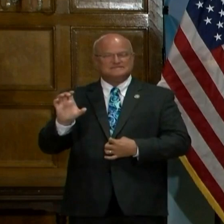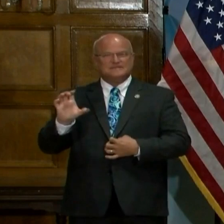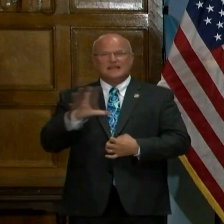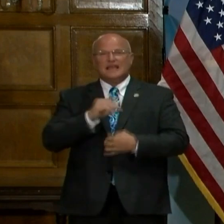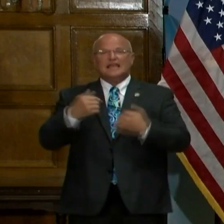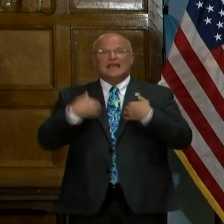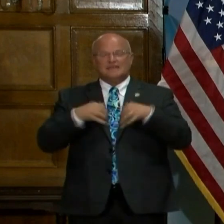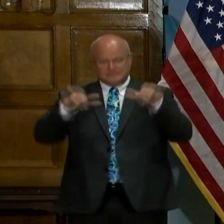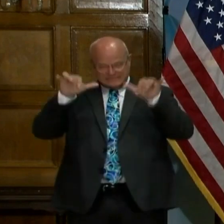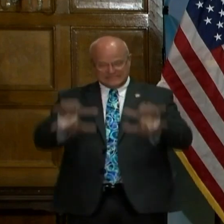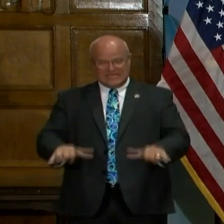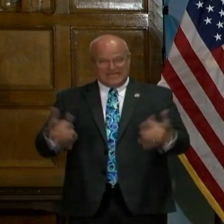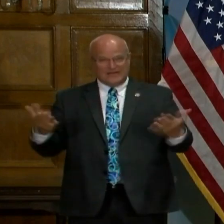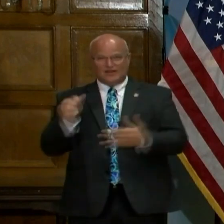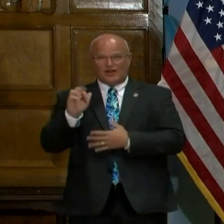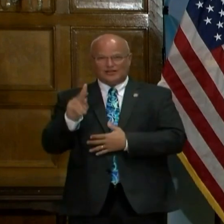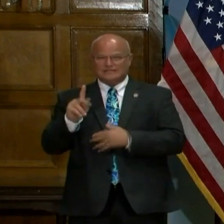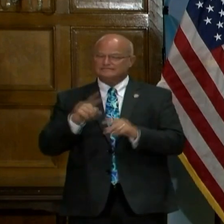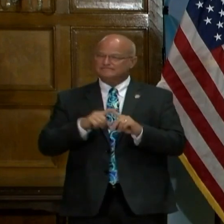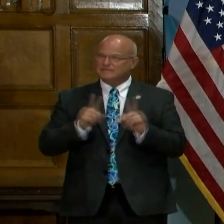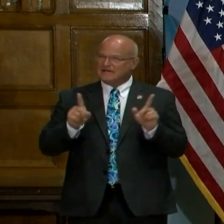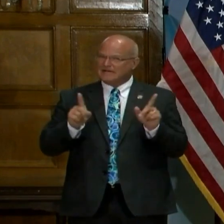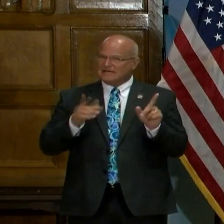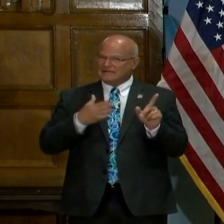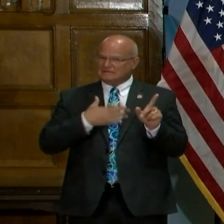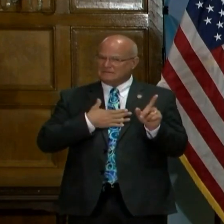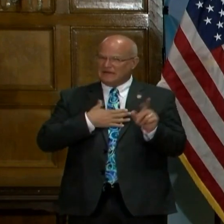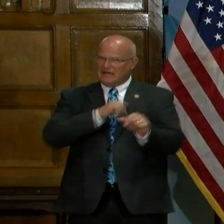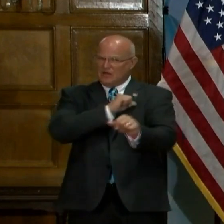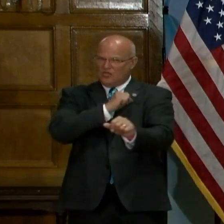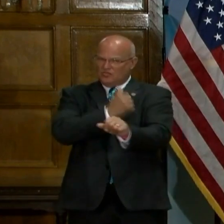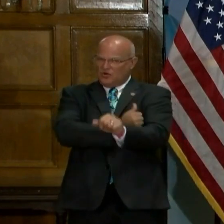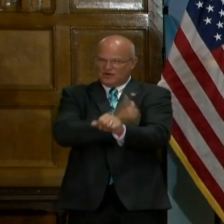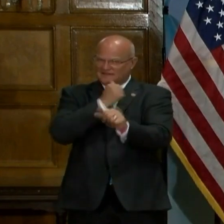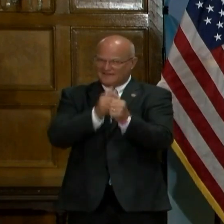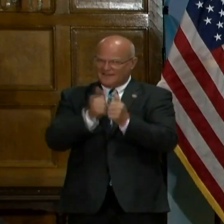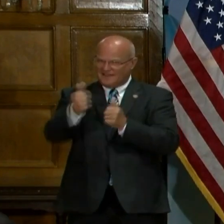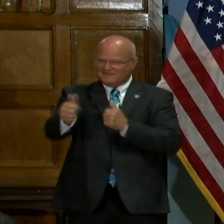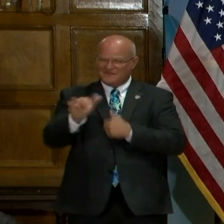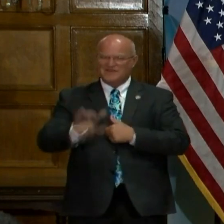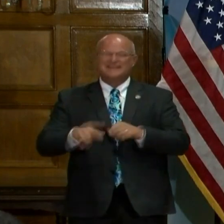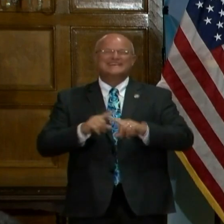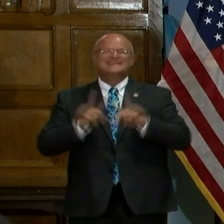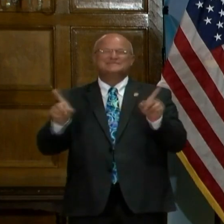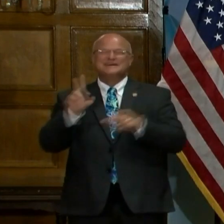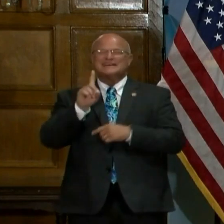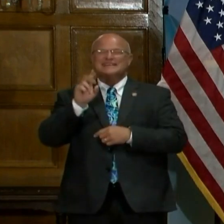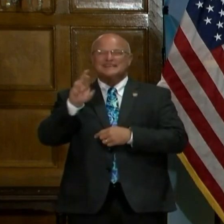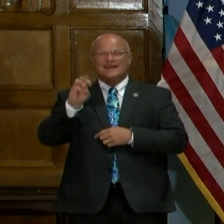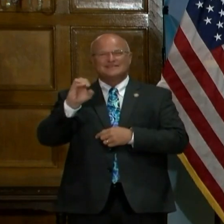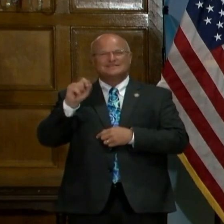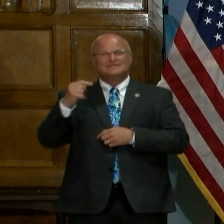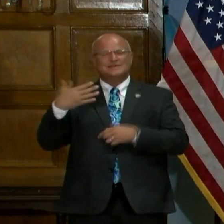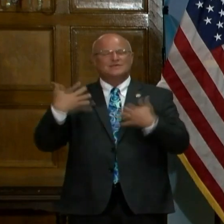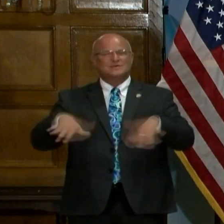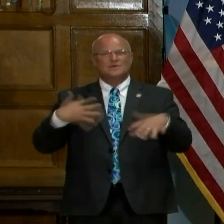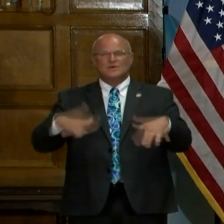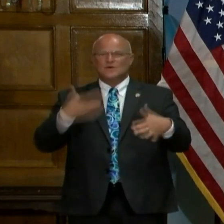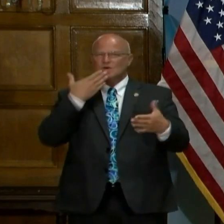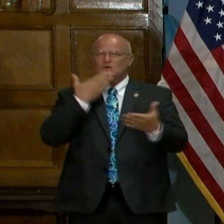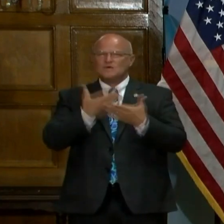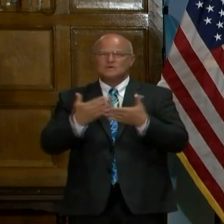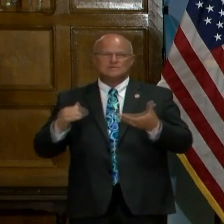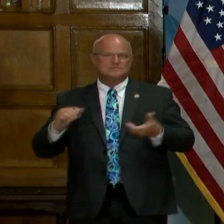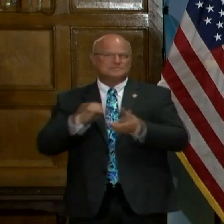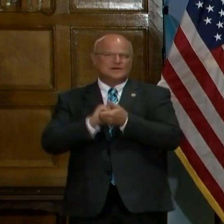CDC and having him stay here, but I don't think my executive authority goes that far. But Dr. Smith has been a great partner for us,